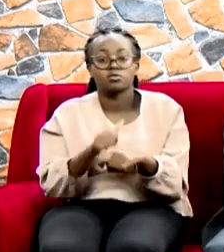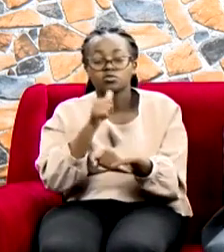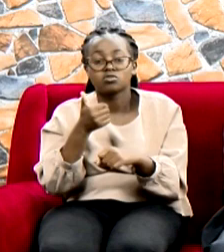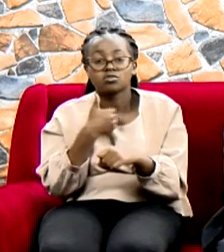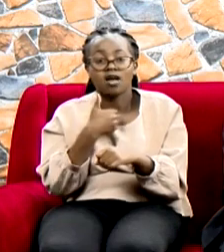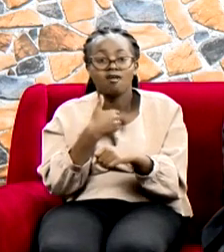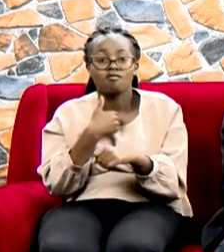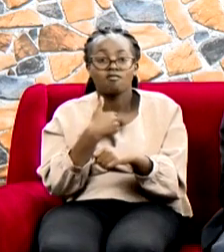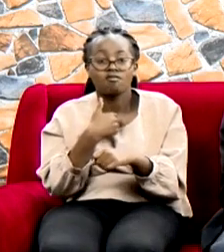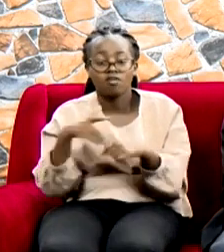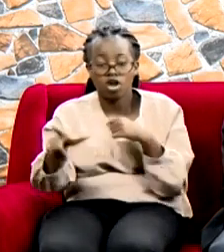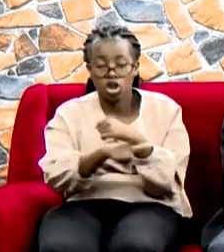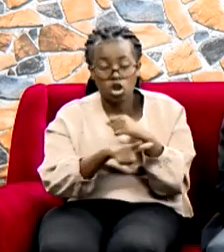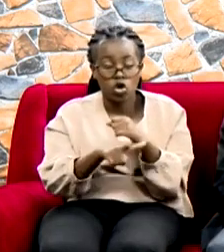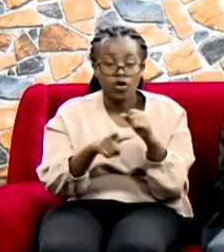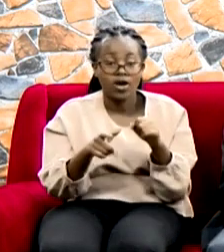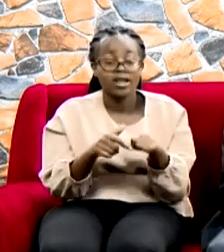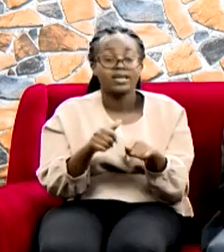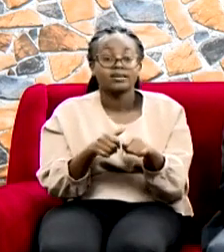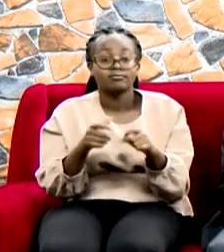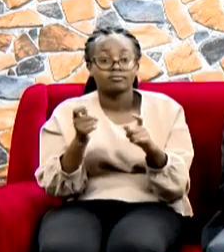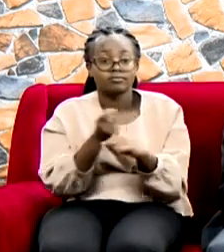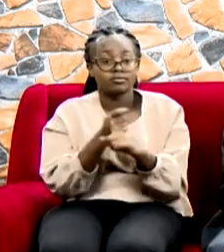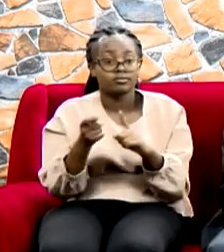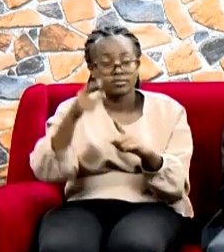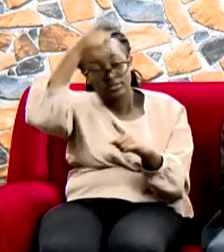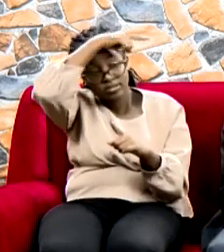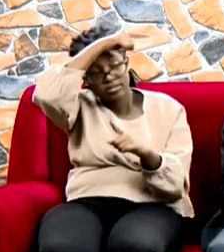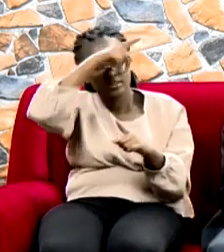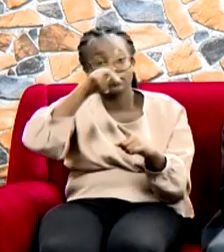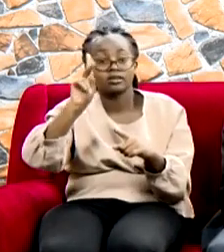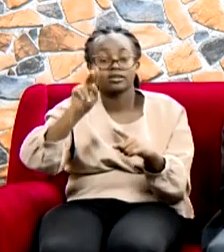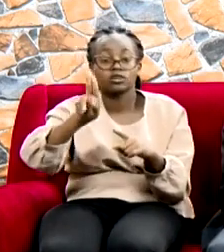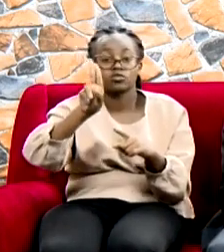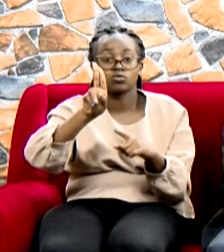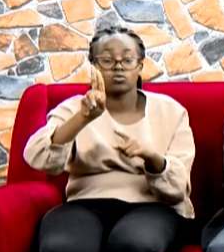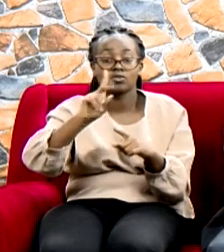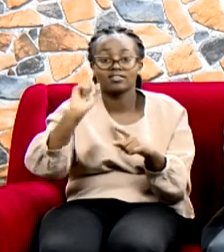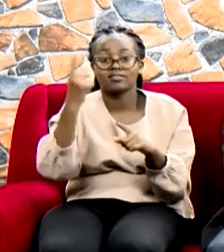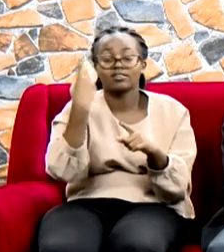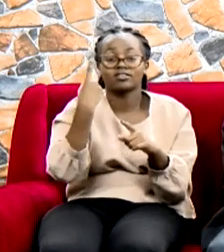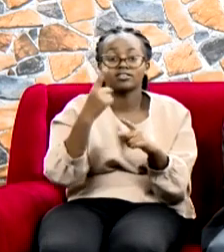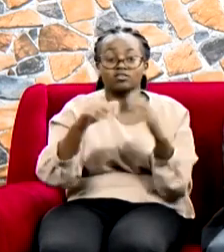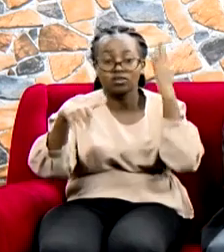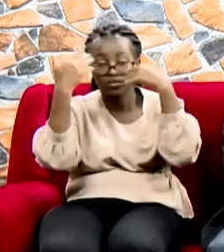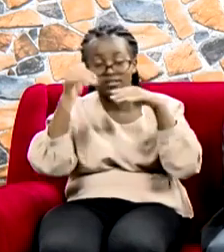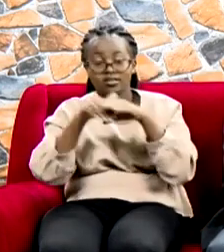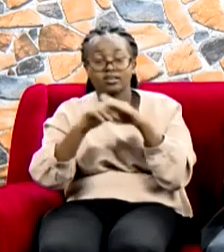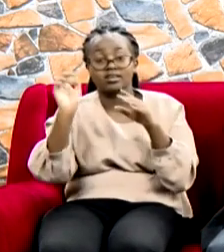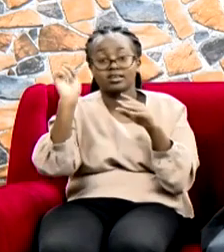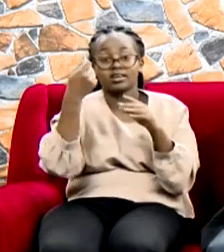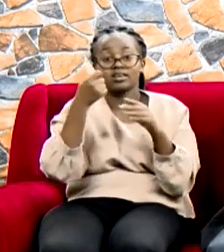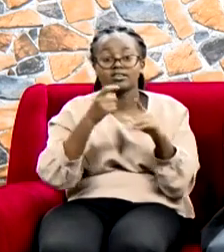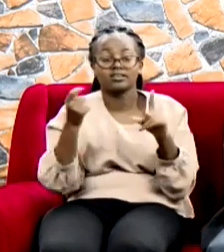have locally trained graduates. So Kenyatta University is the first university in Kenya to